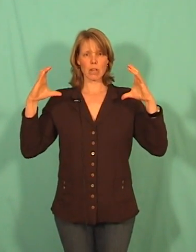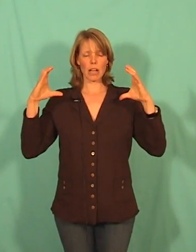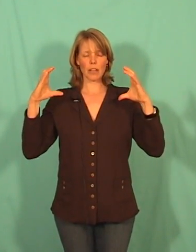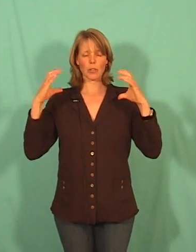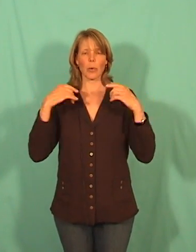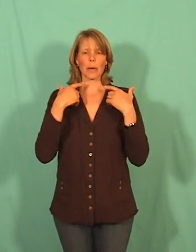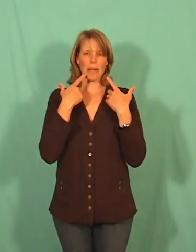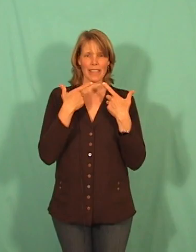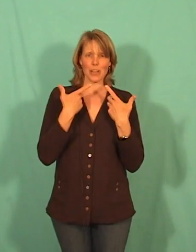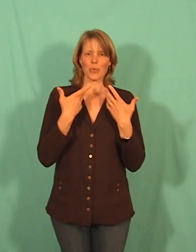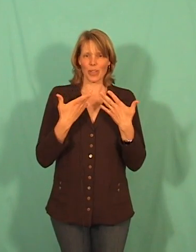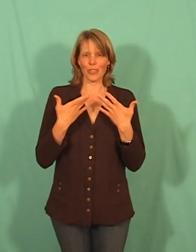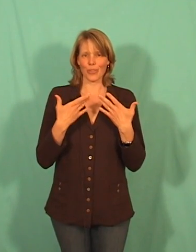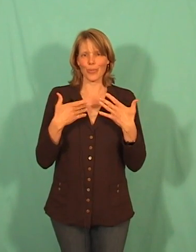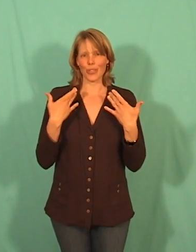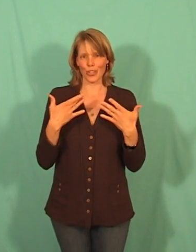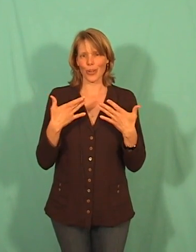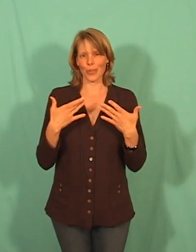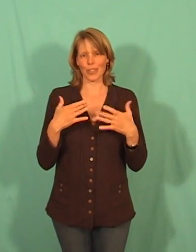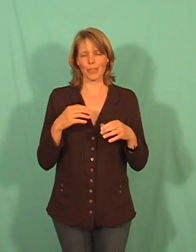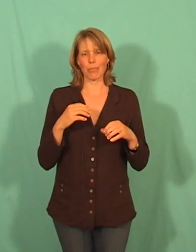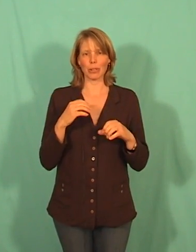And you'll want to make that noise too to show it's balloon.